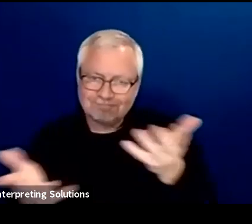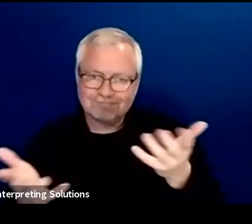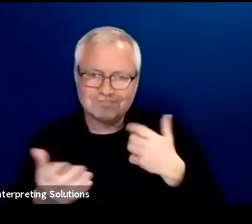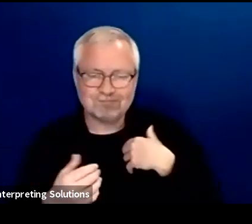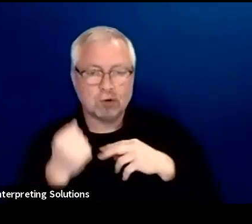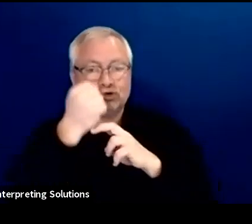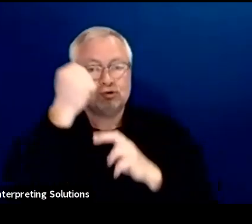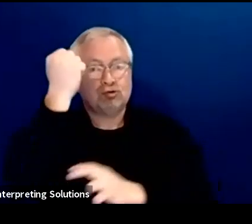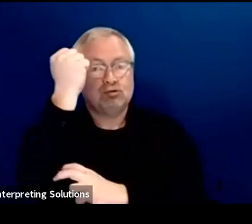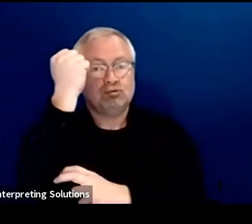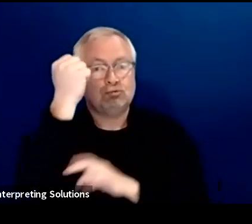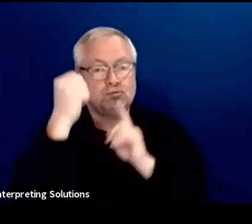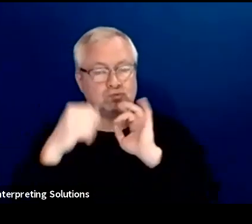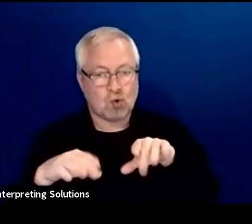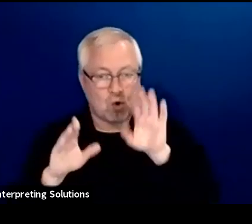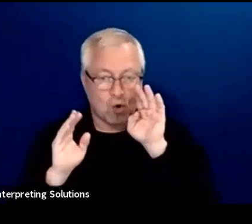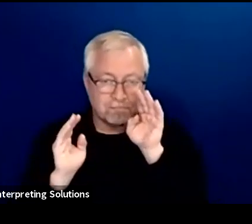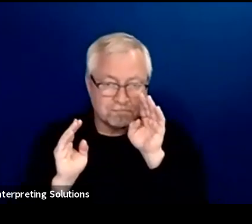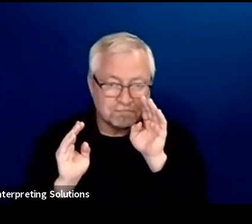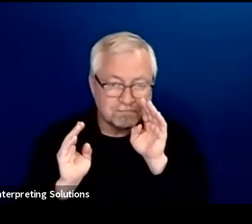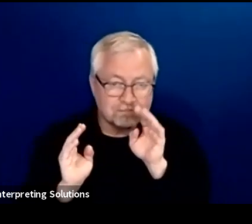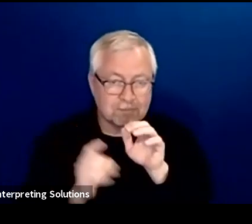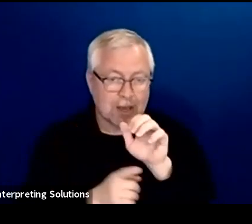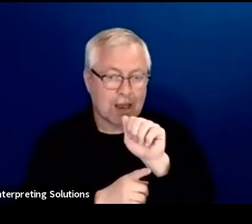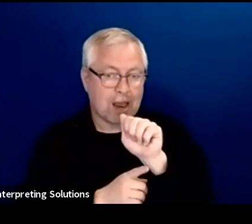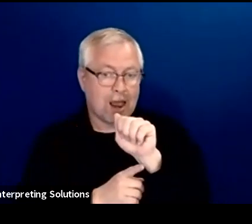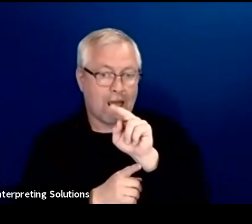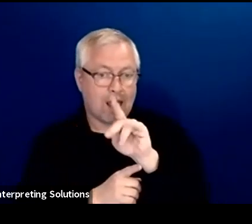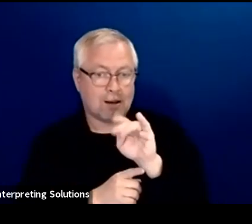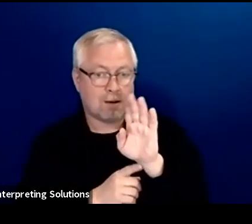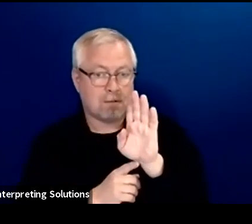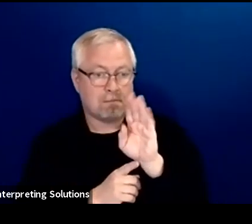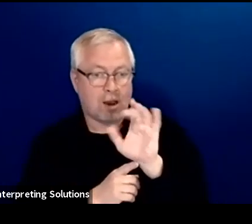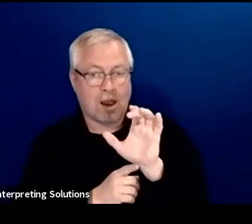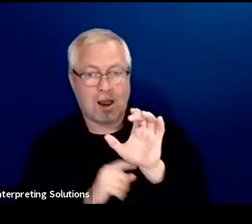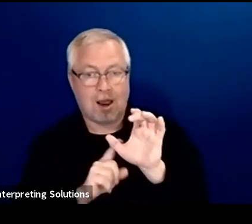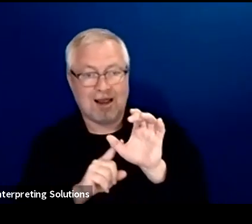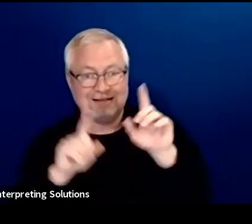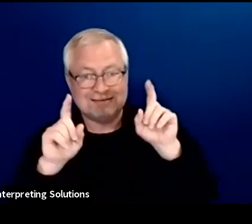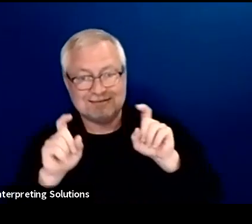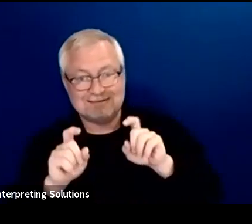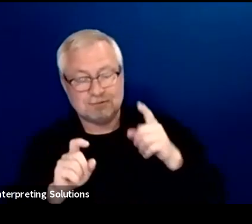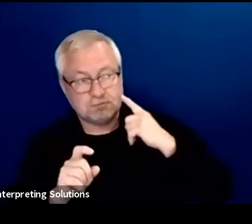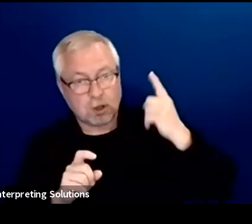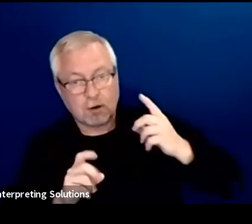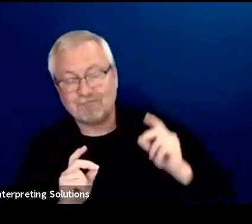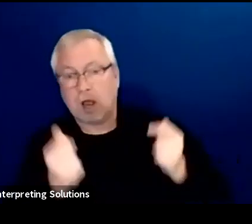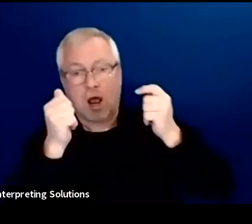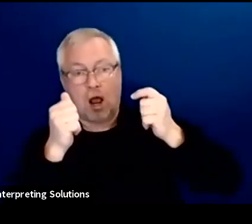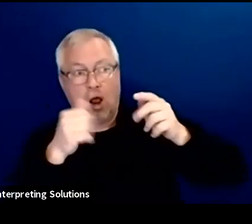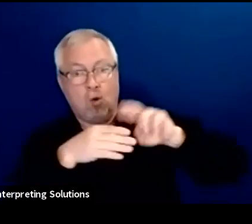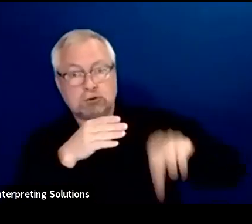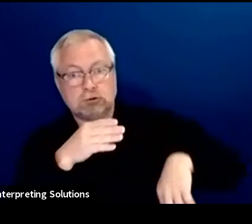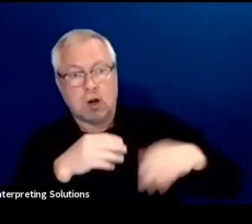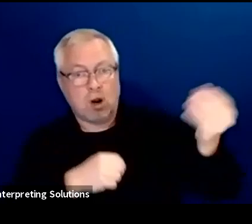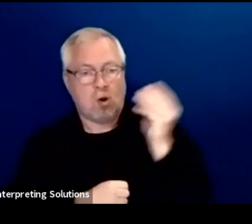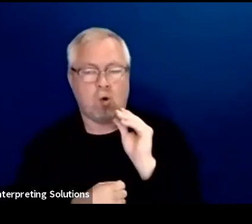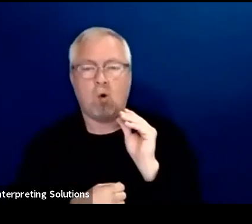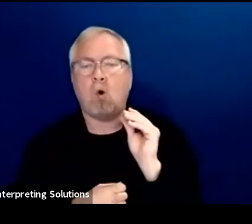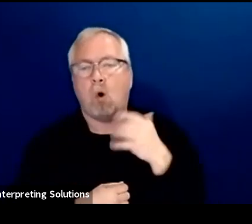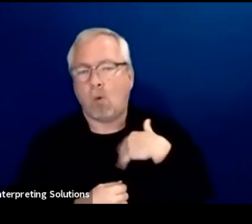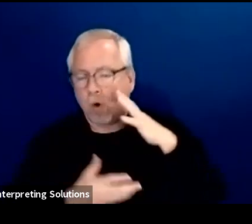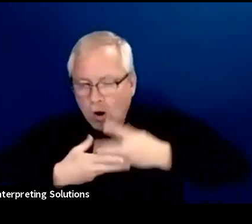on antibody testing and rapid result testing that can get us back. So we're going to have a challenge when we come out of this. We've been there before.